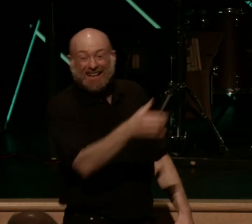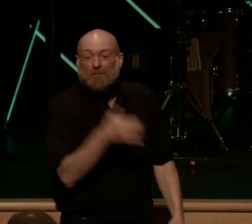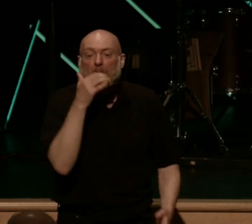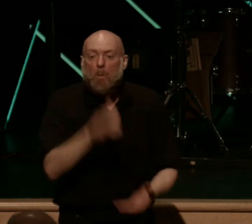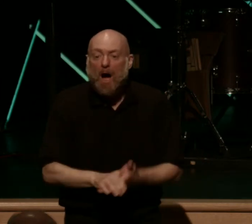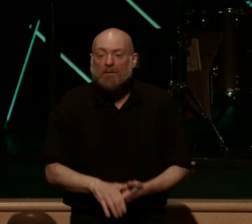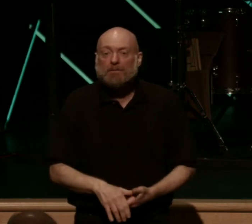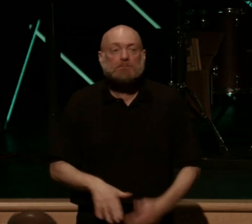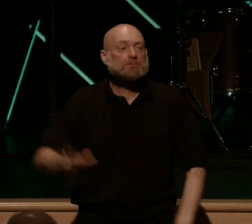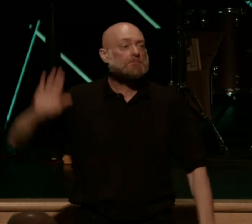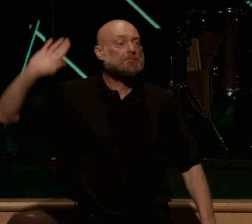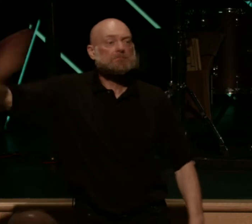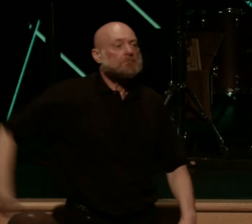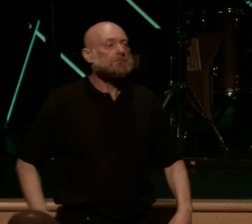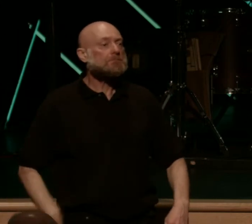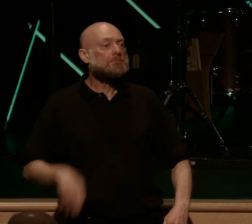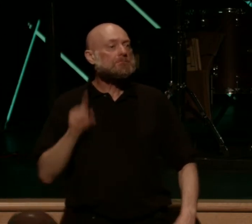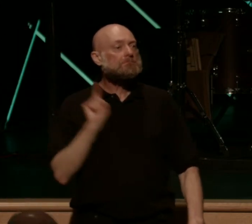did? She ran right by me.